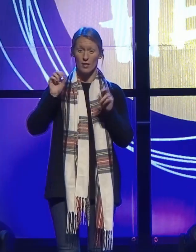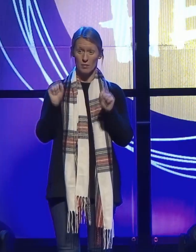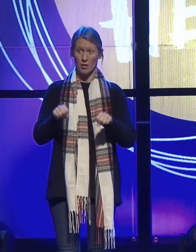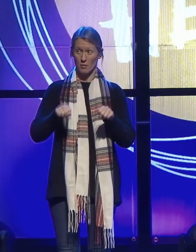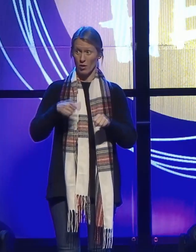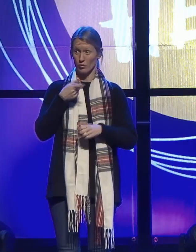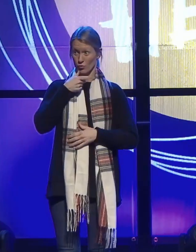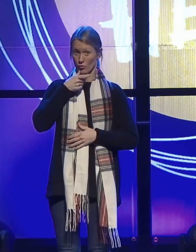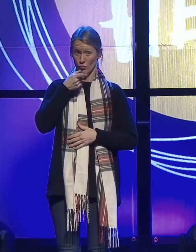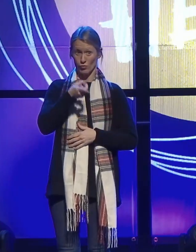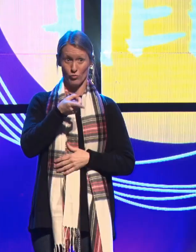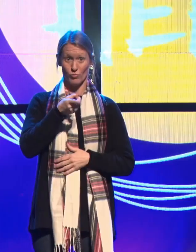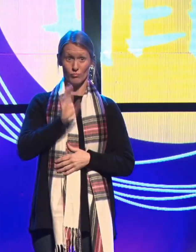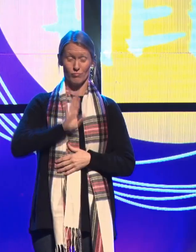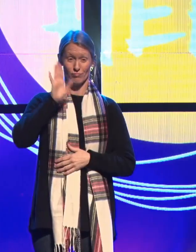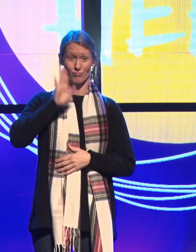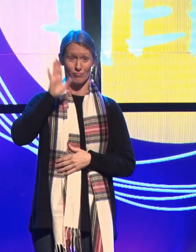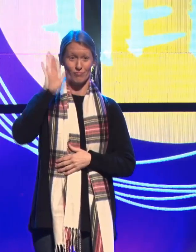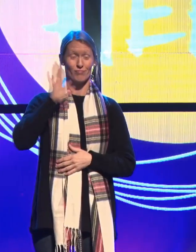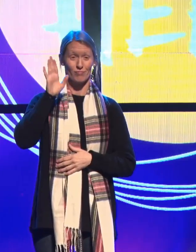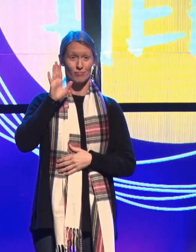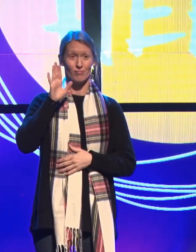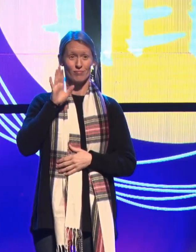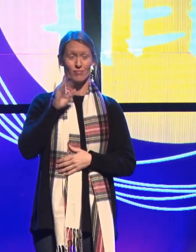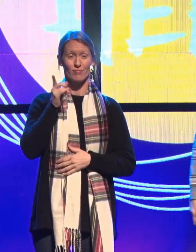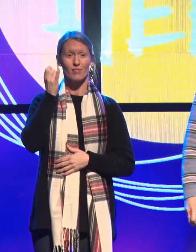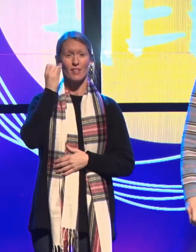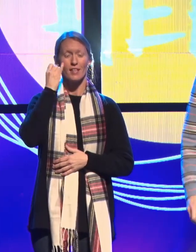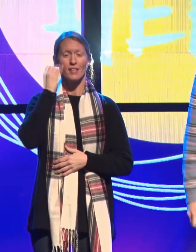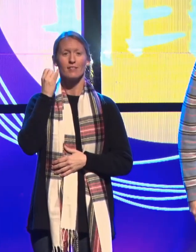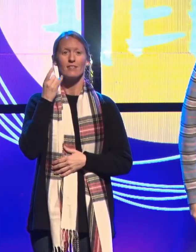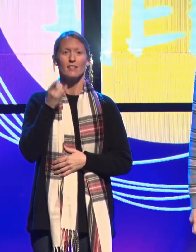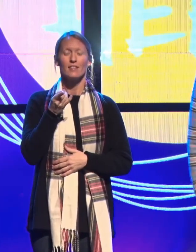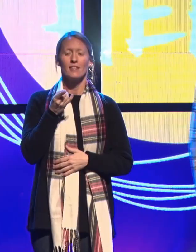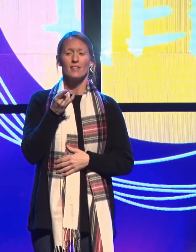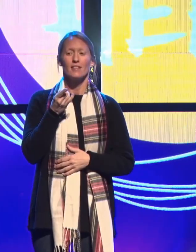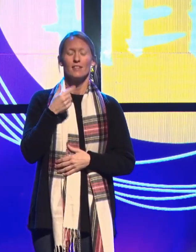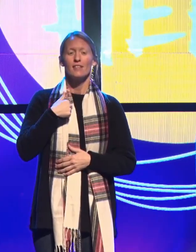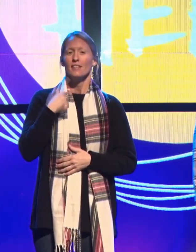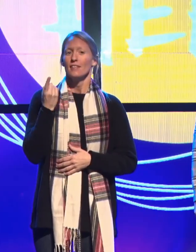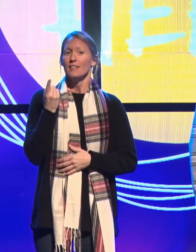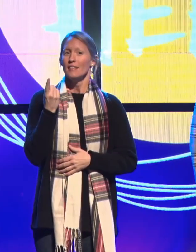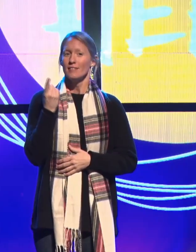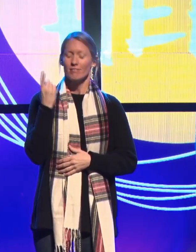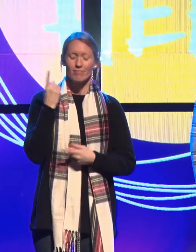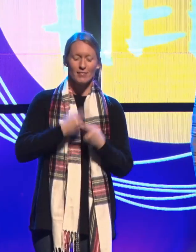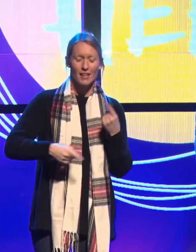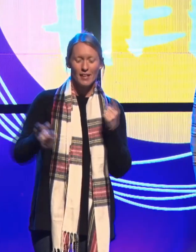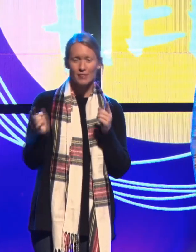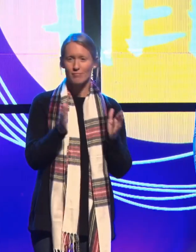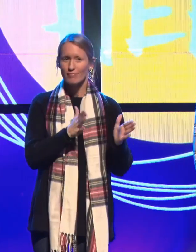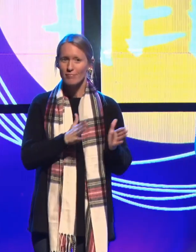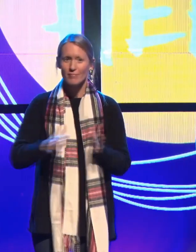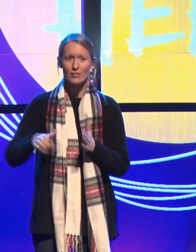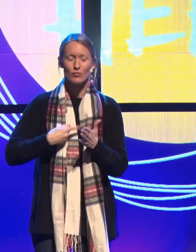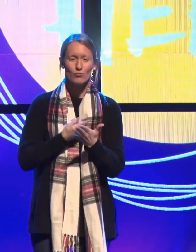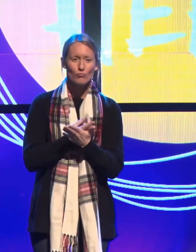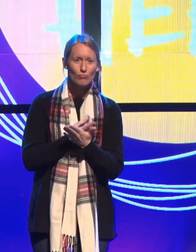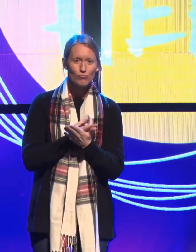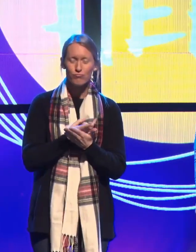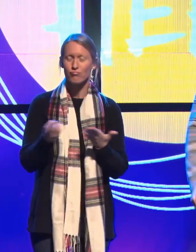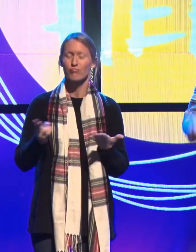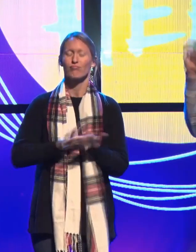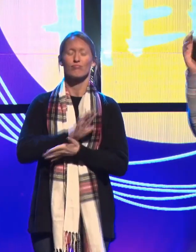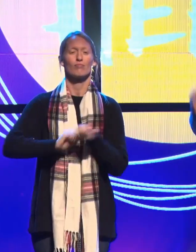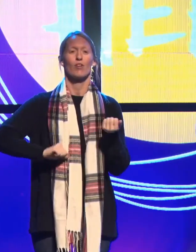who you are. Raise your hand up nice and high. And if anybody's with you and they can't get with the plan, they are ruining your vacation, right?